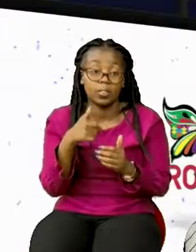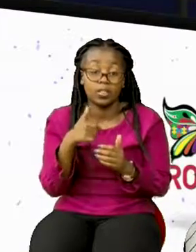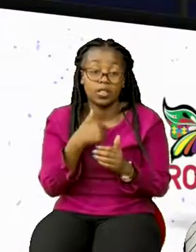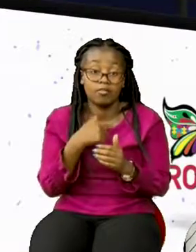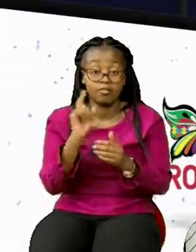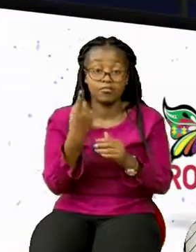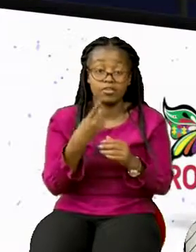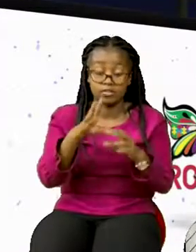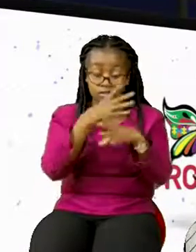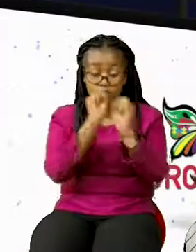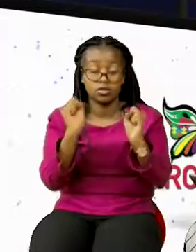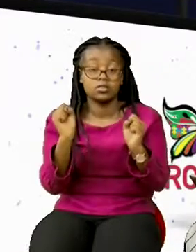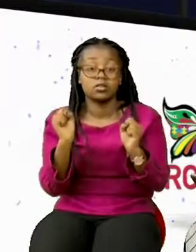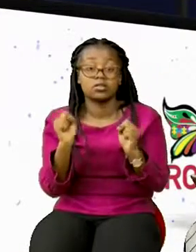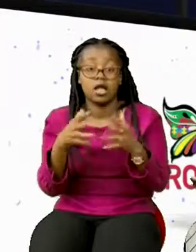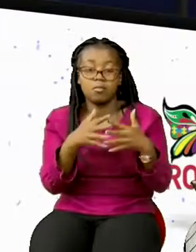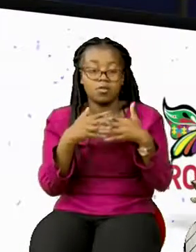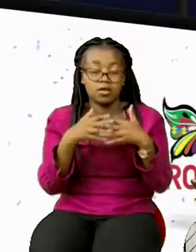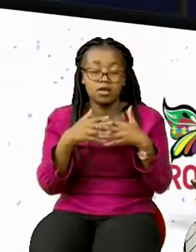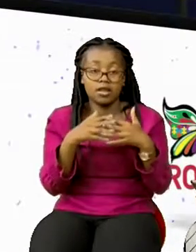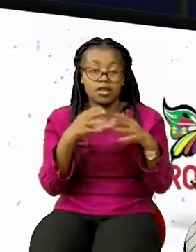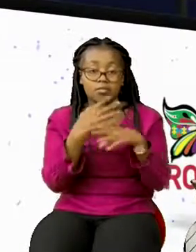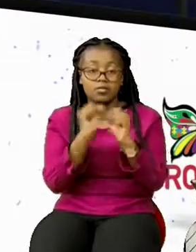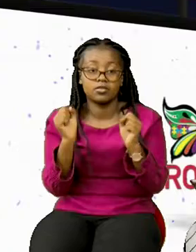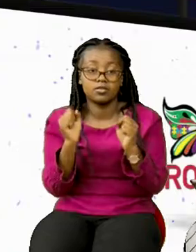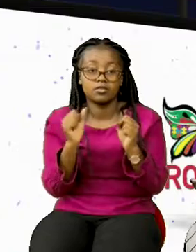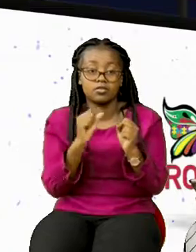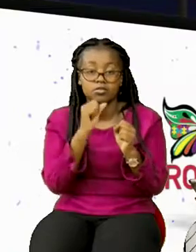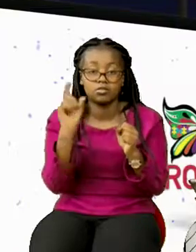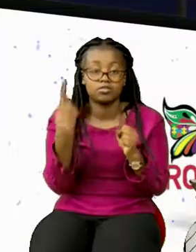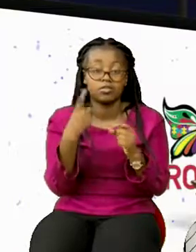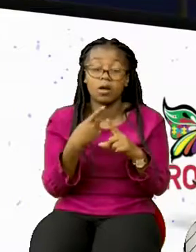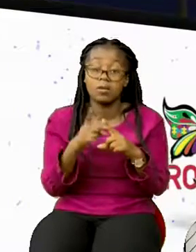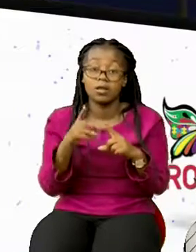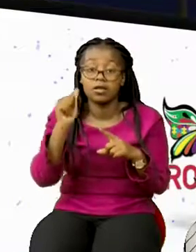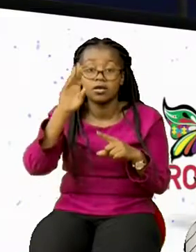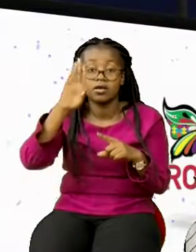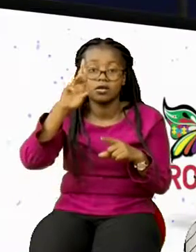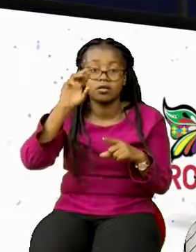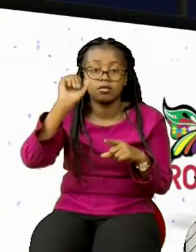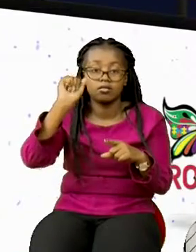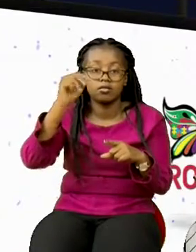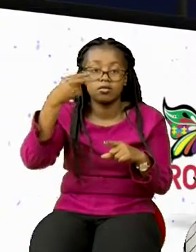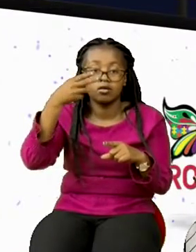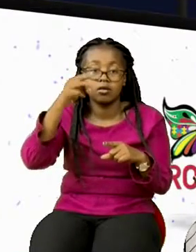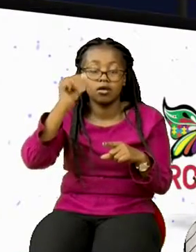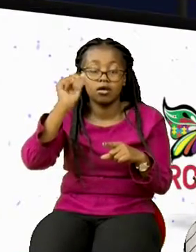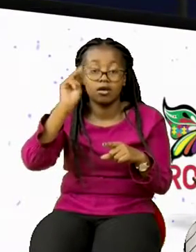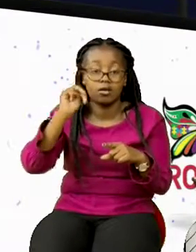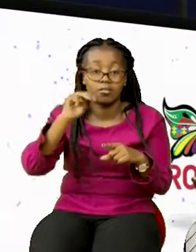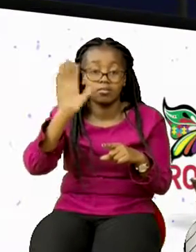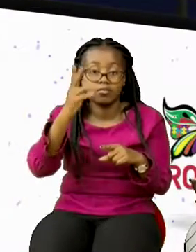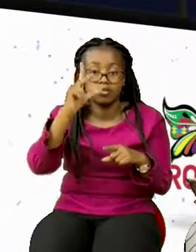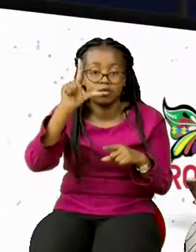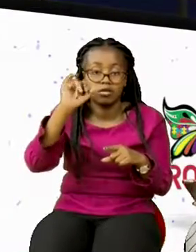the first president, the American president, it wasn't the first one, but Abraham Lincoln was autistic,